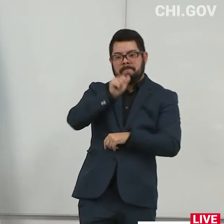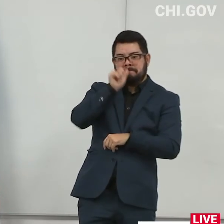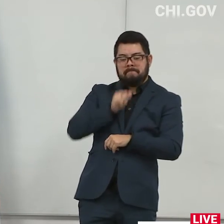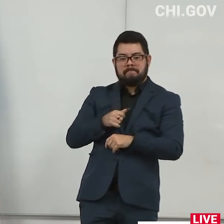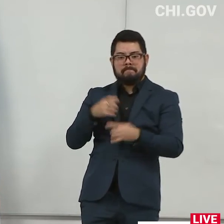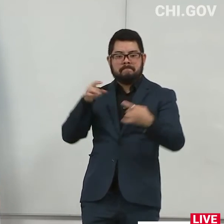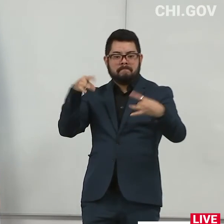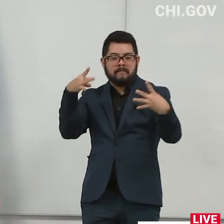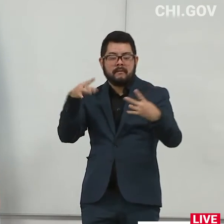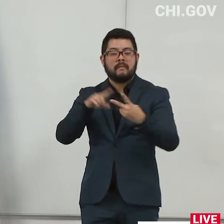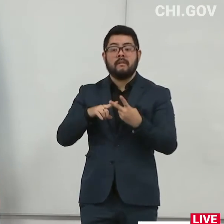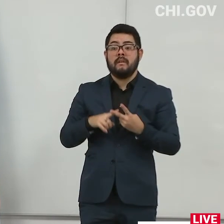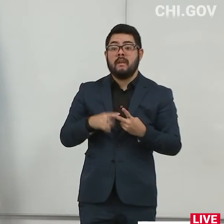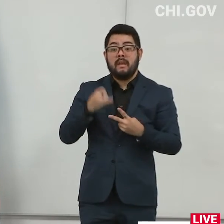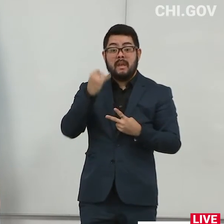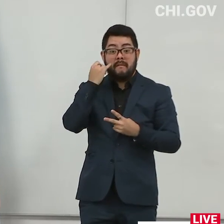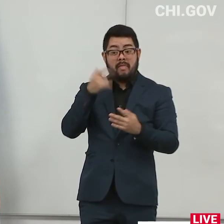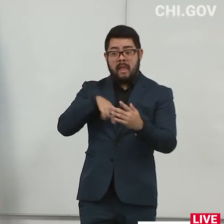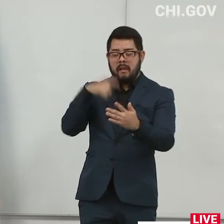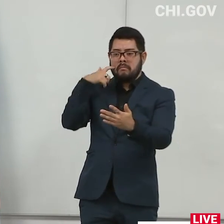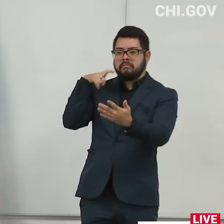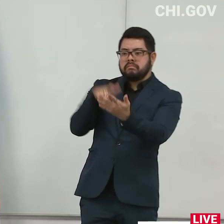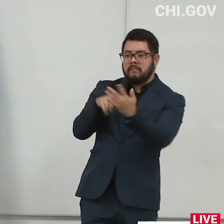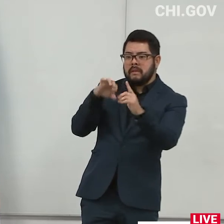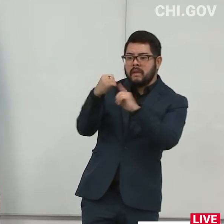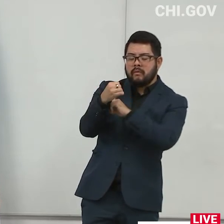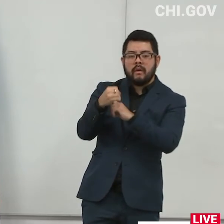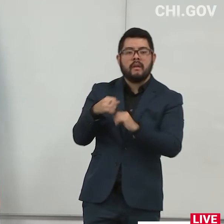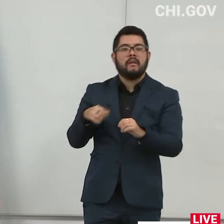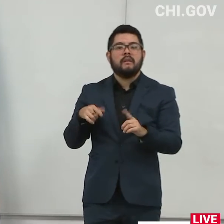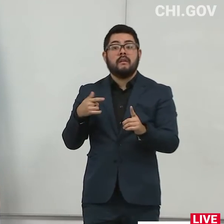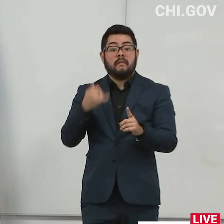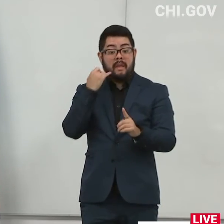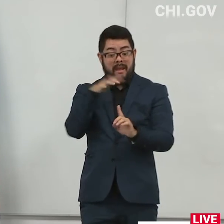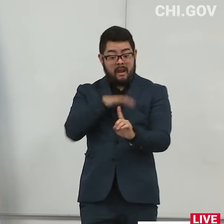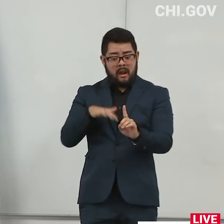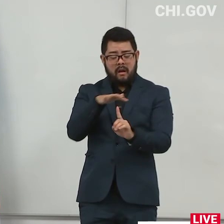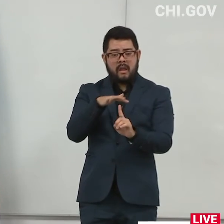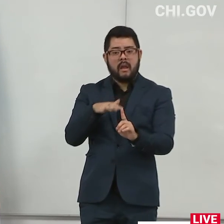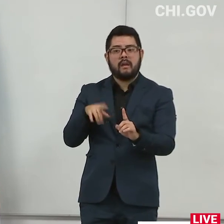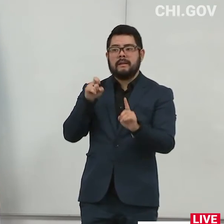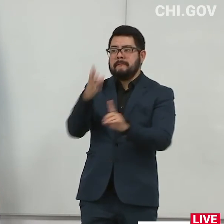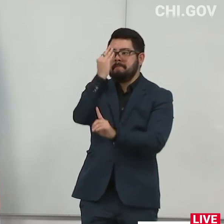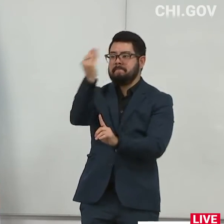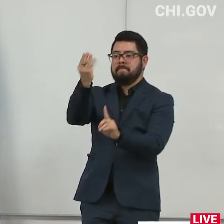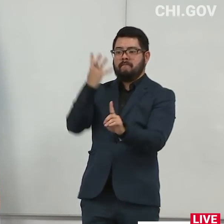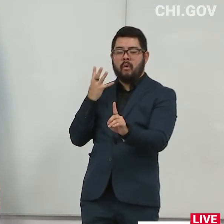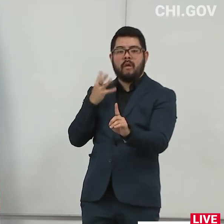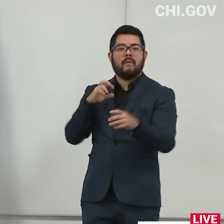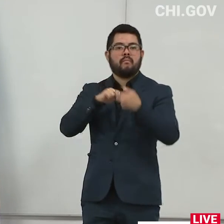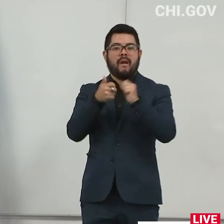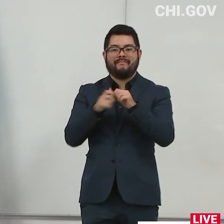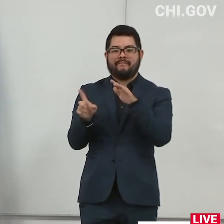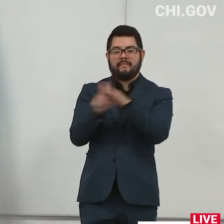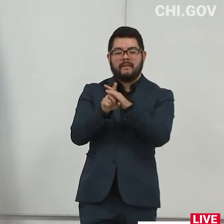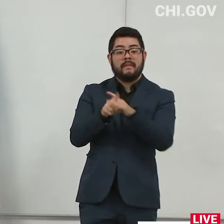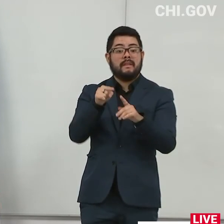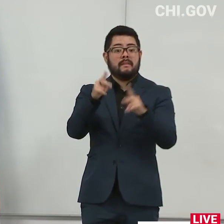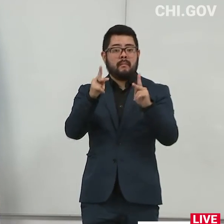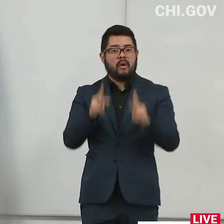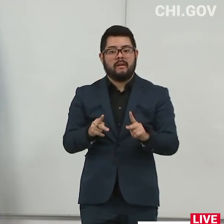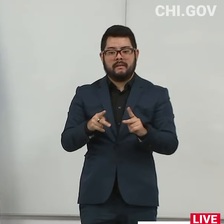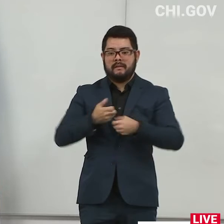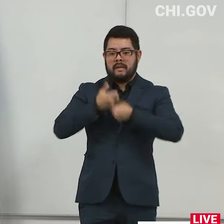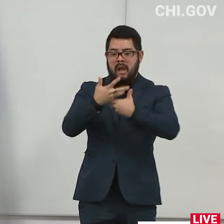in the way that they happen and saying, this is a person in my neighborhood who's a problem. This is a person in my neighborhood who is wreaking